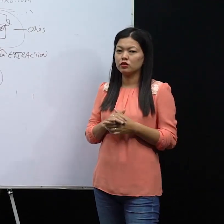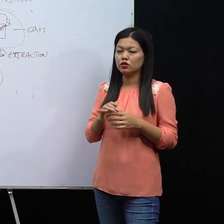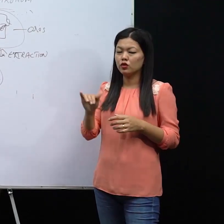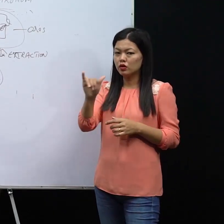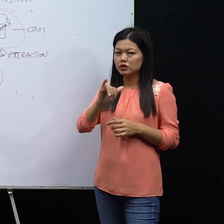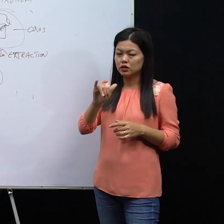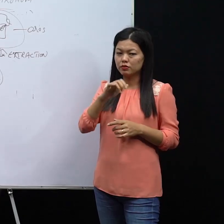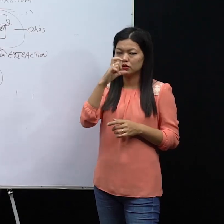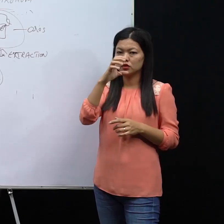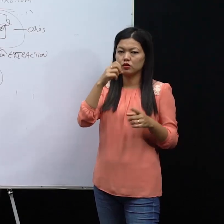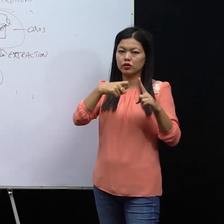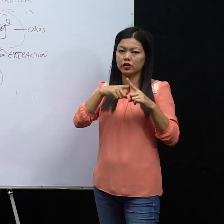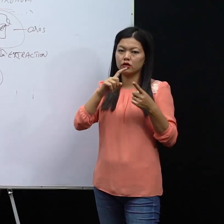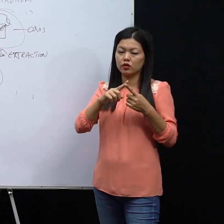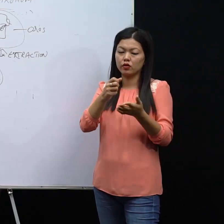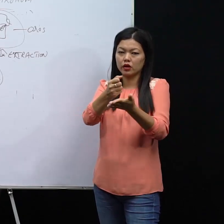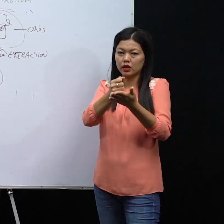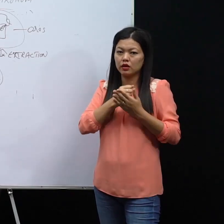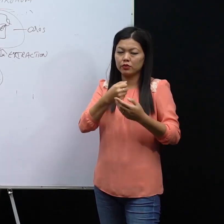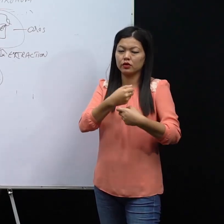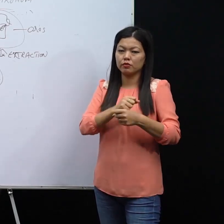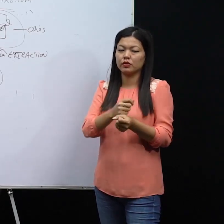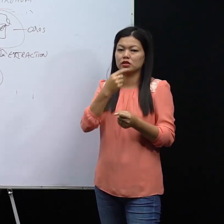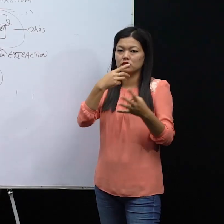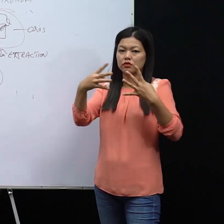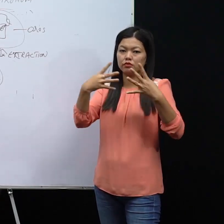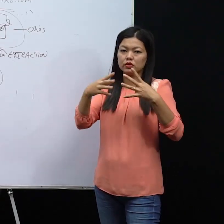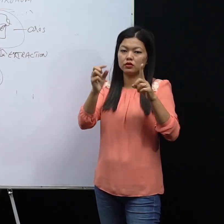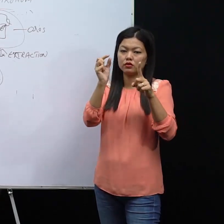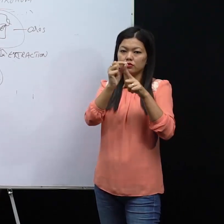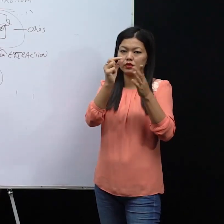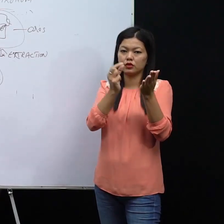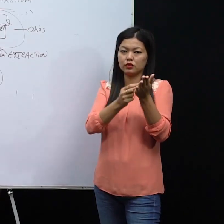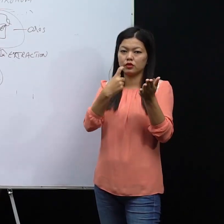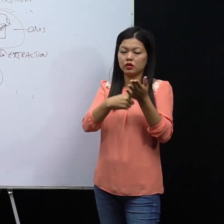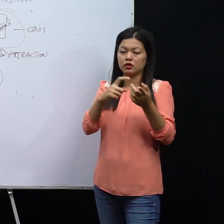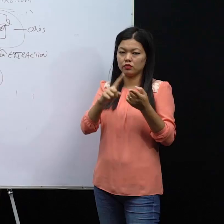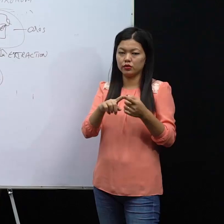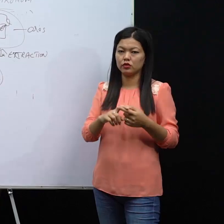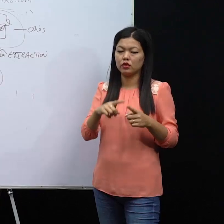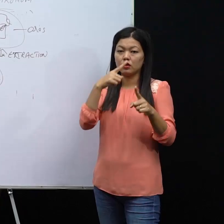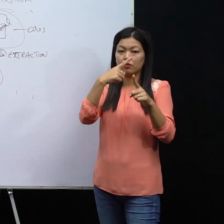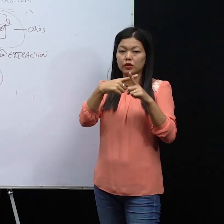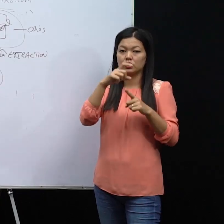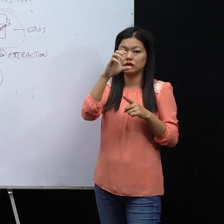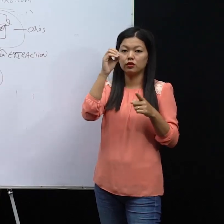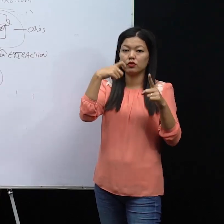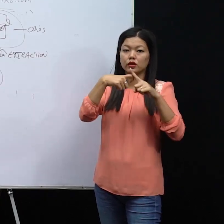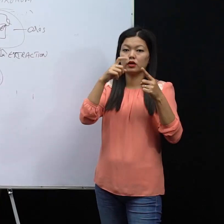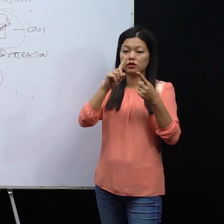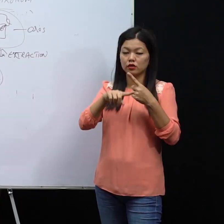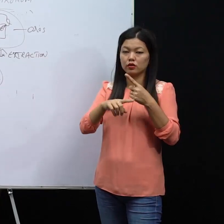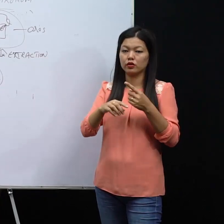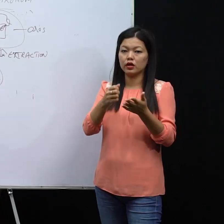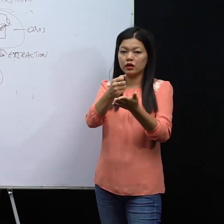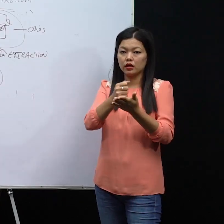in extraction of metal. Clear? Now this coke also helps in generating heat. Okay, heat.